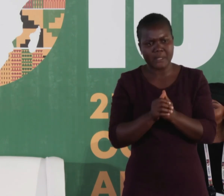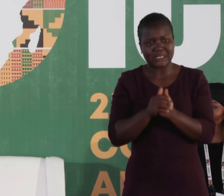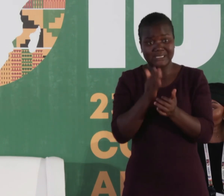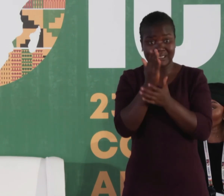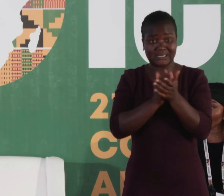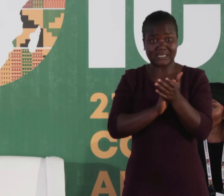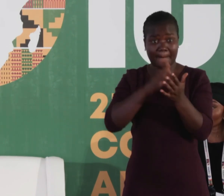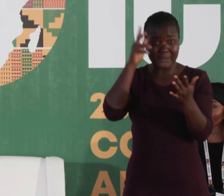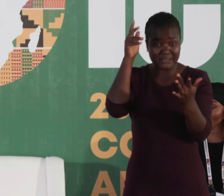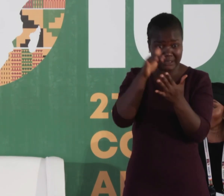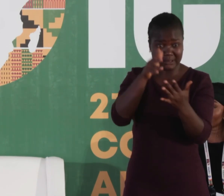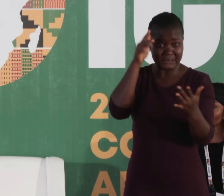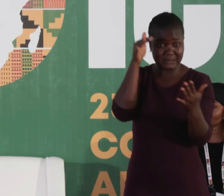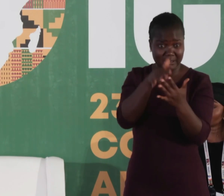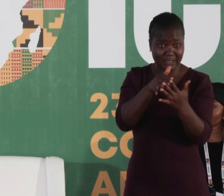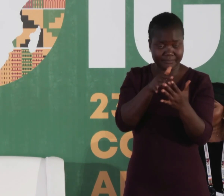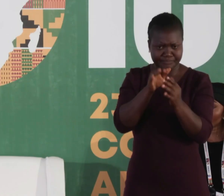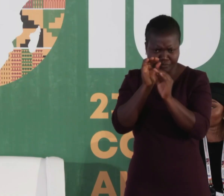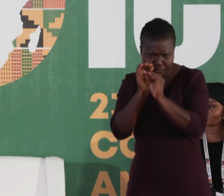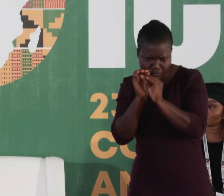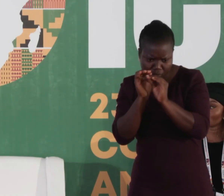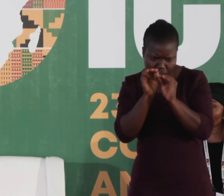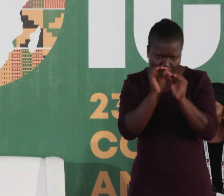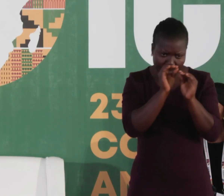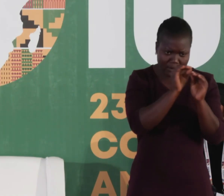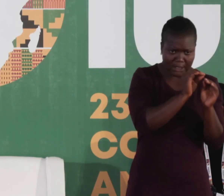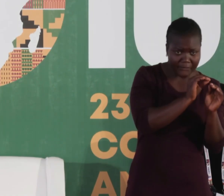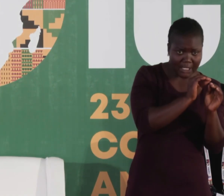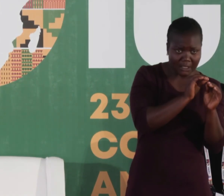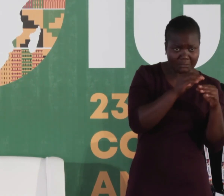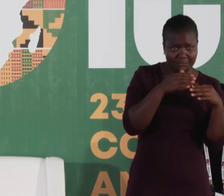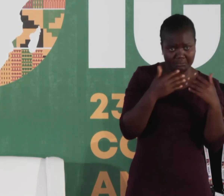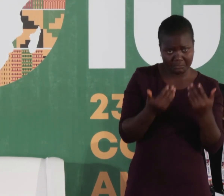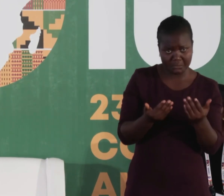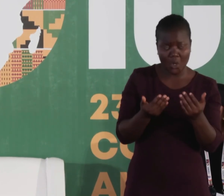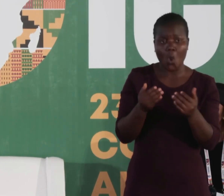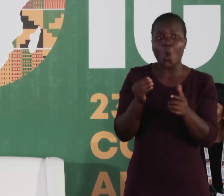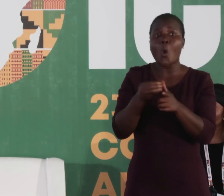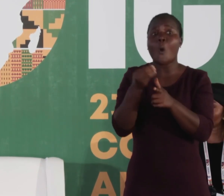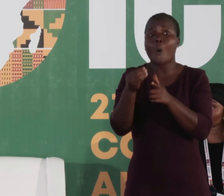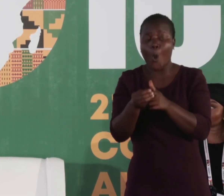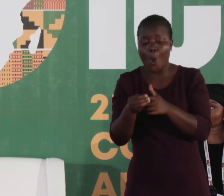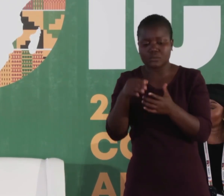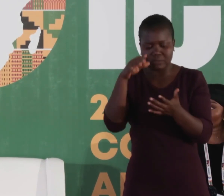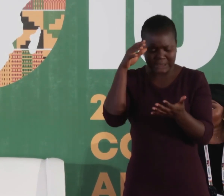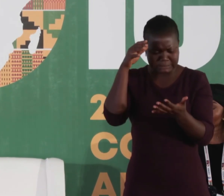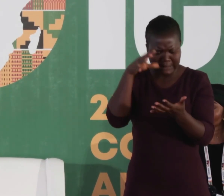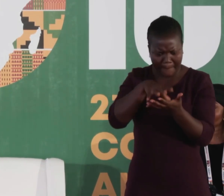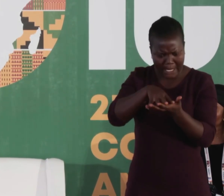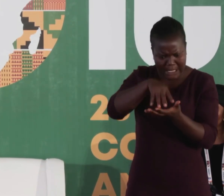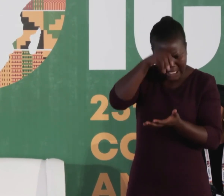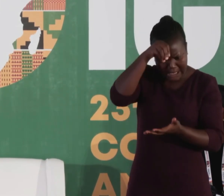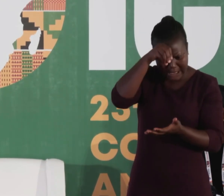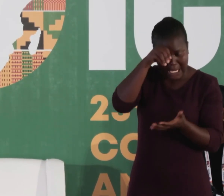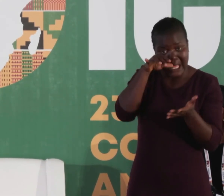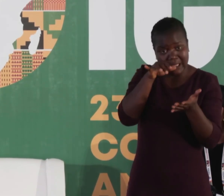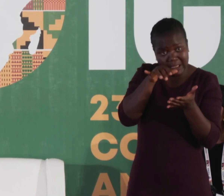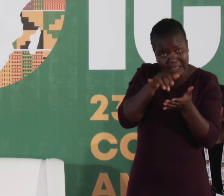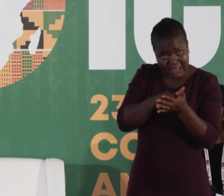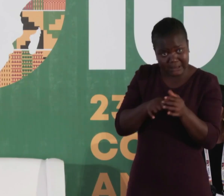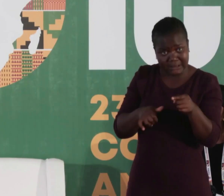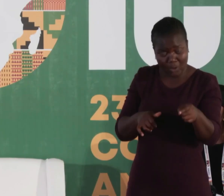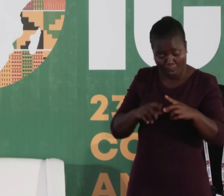include evaluation or actually studies that consider PrEP